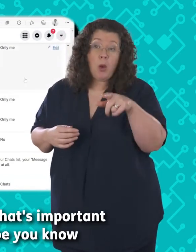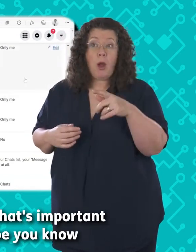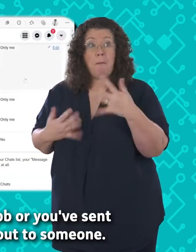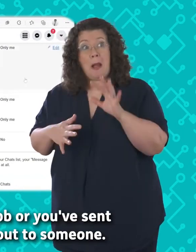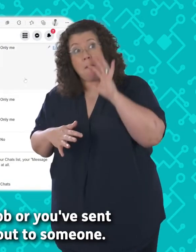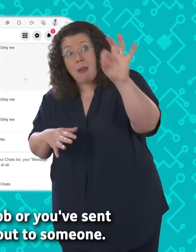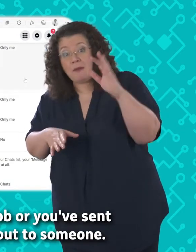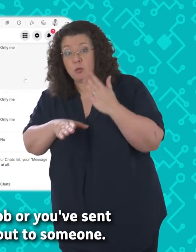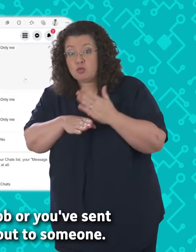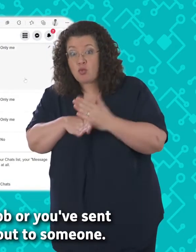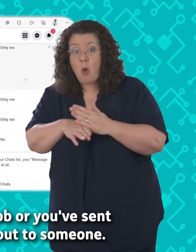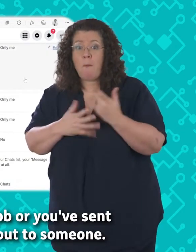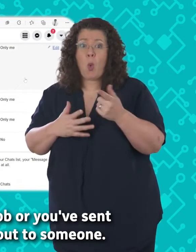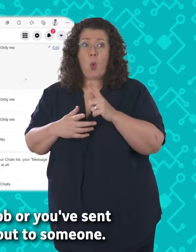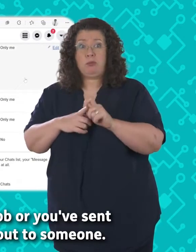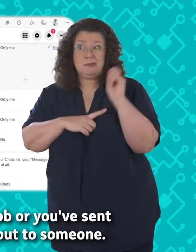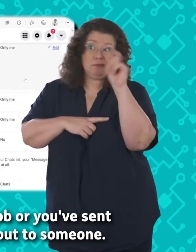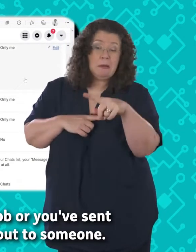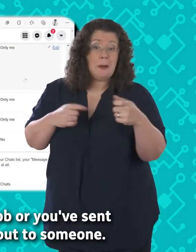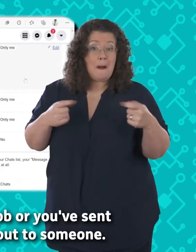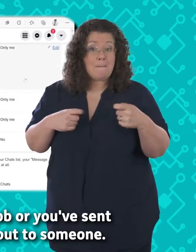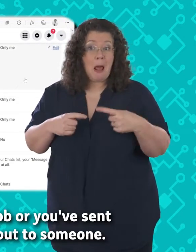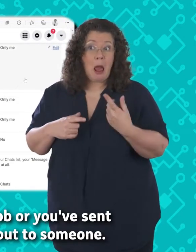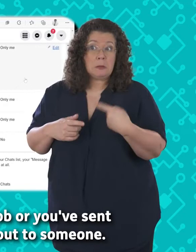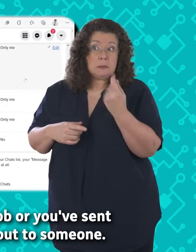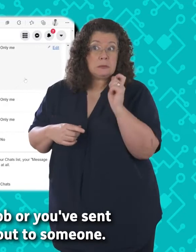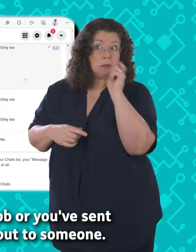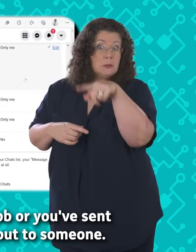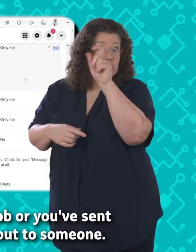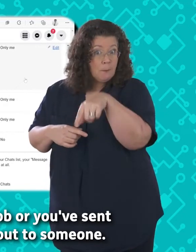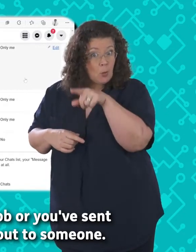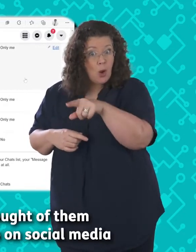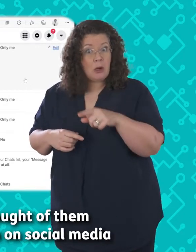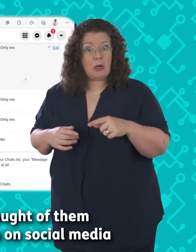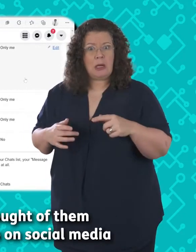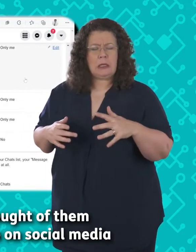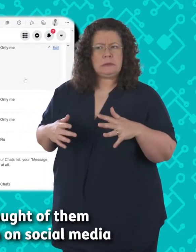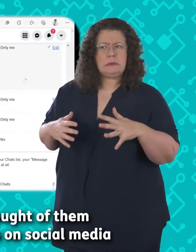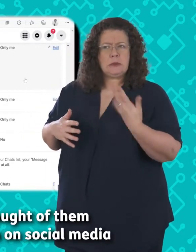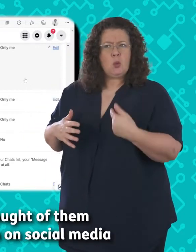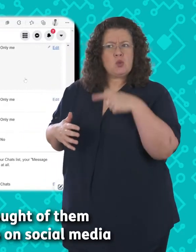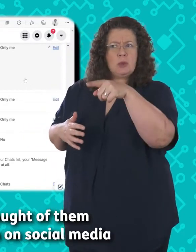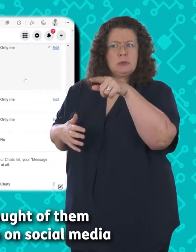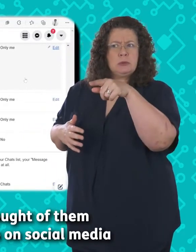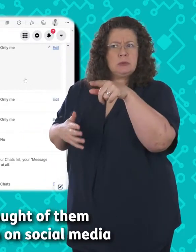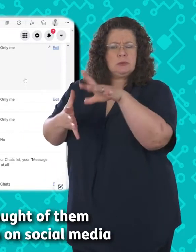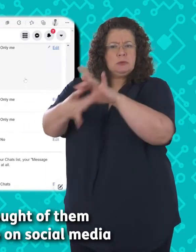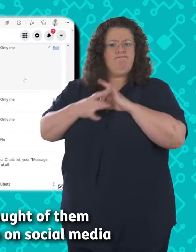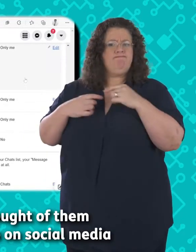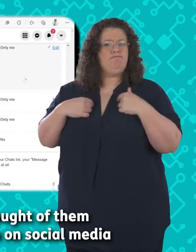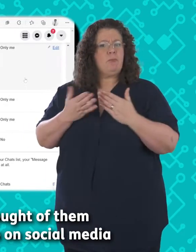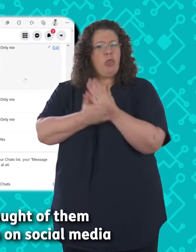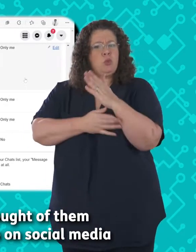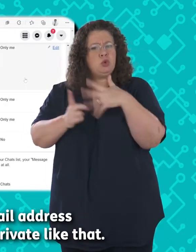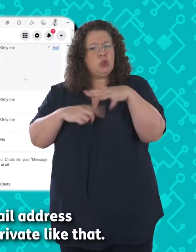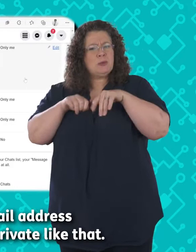maybe, you've applied for a job or you've sent your email address out to someone. I don't like the thought of them being able to find me on